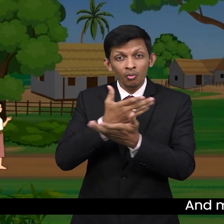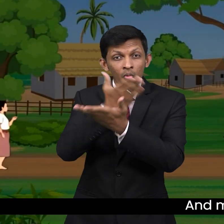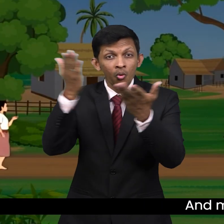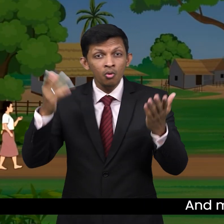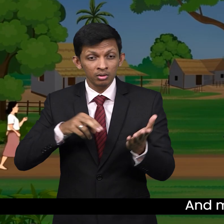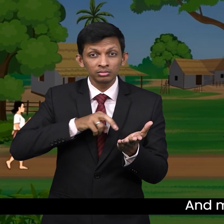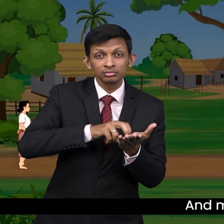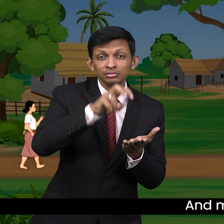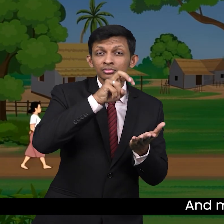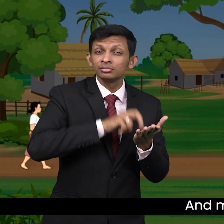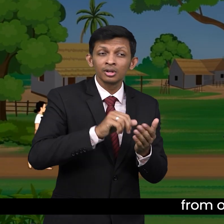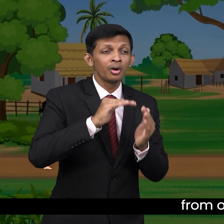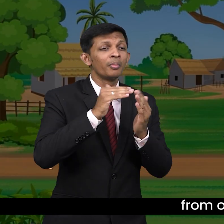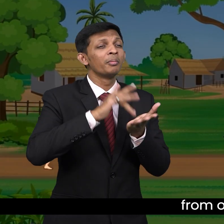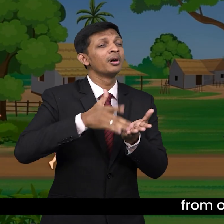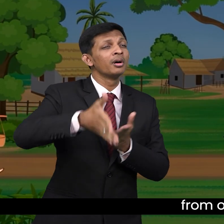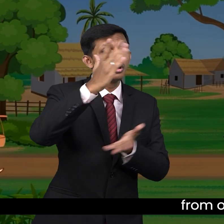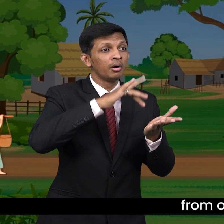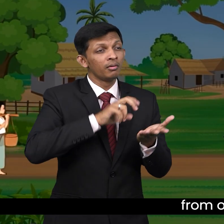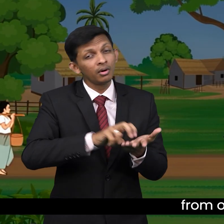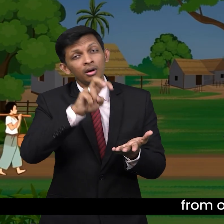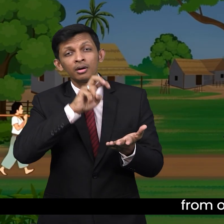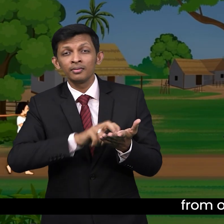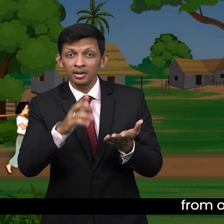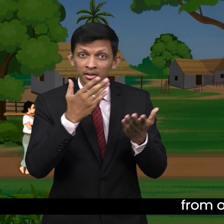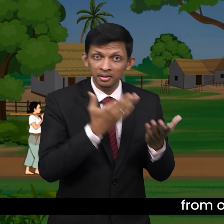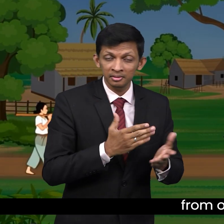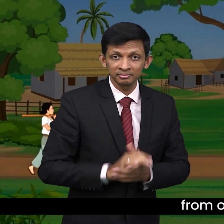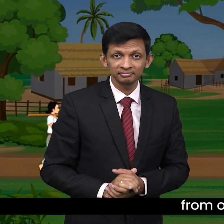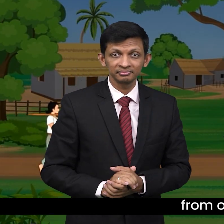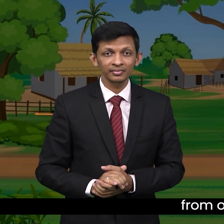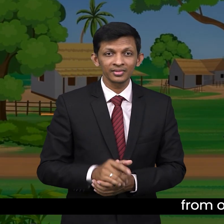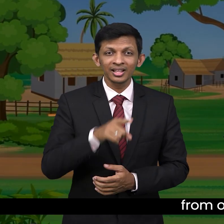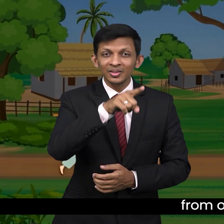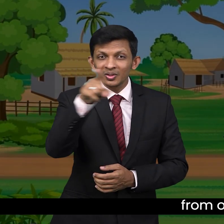And many people walked from one place to another.